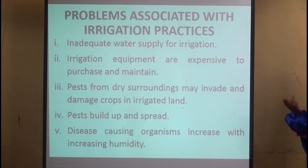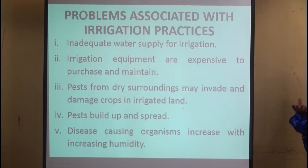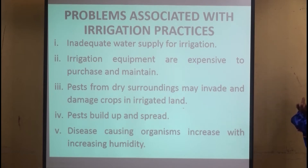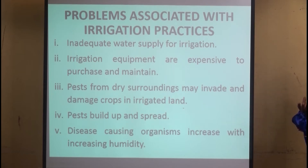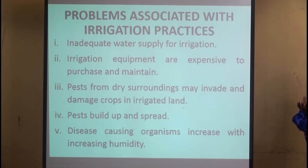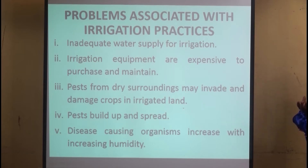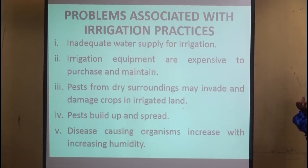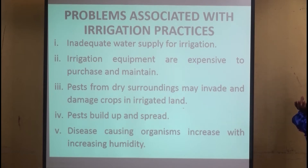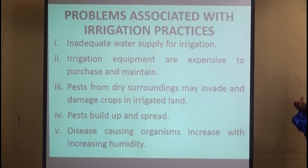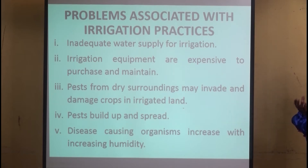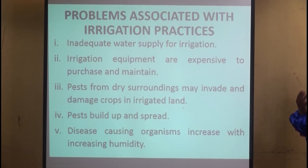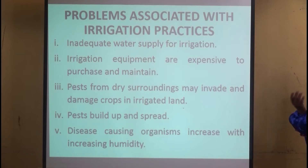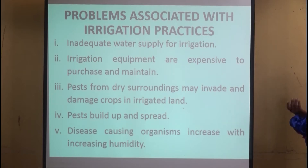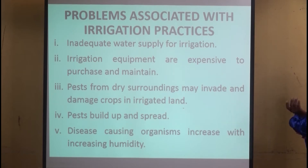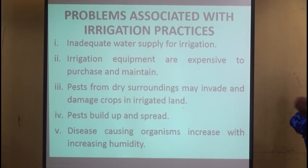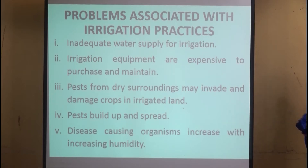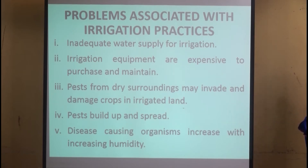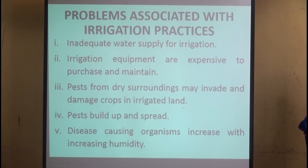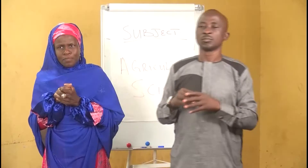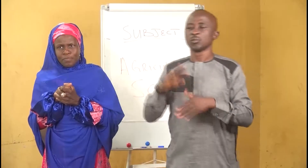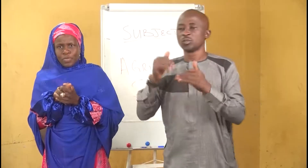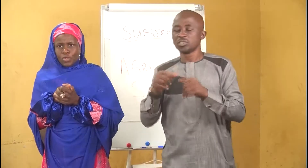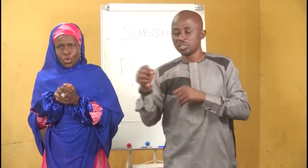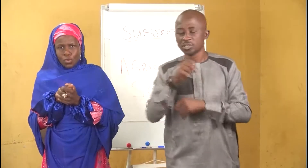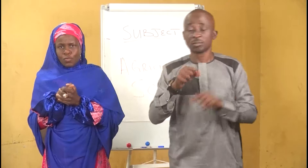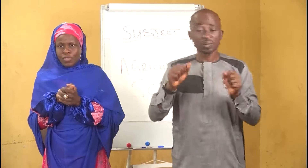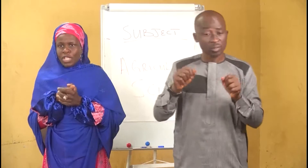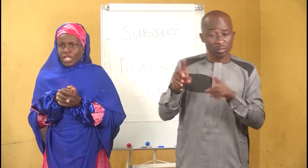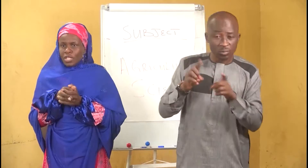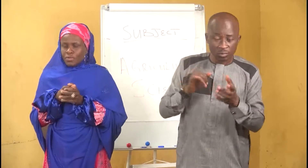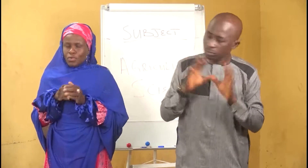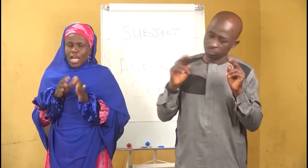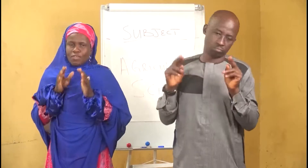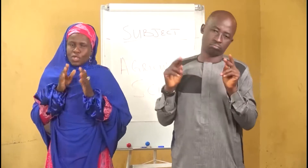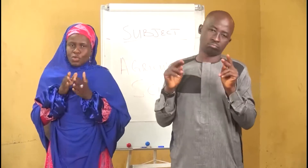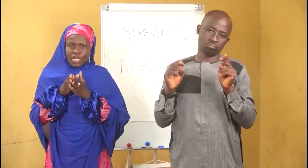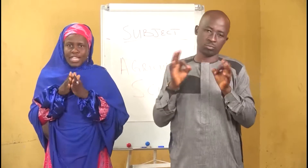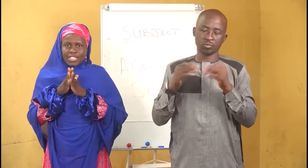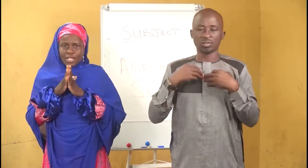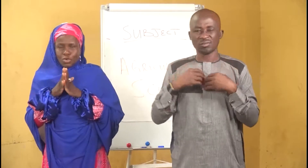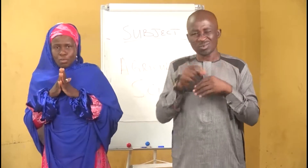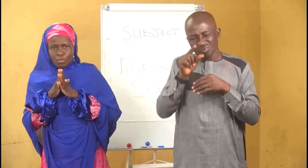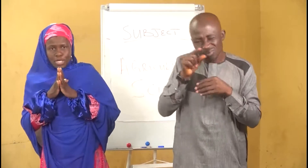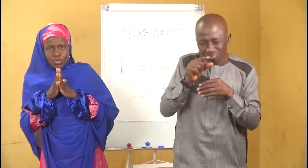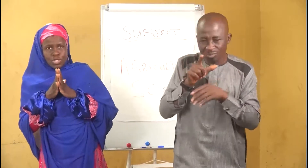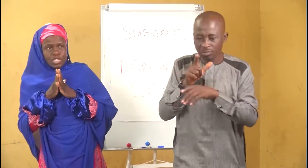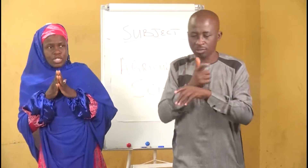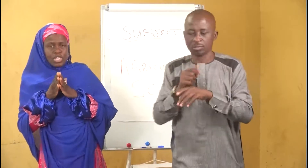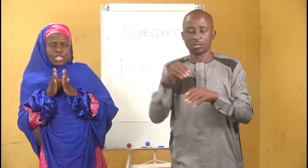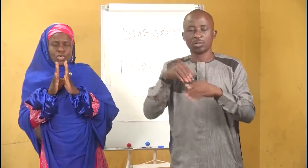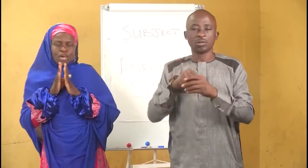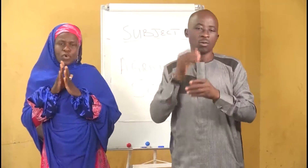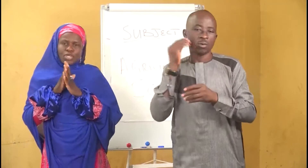surface, subsurface, or the overhead system? No. If you are having your small garden at home, my